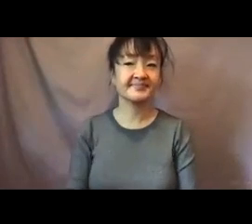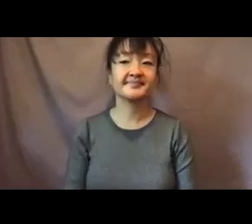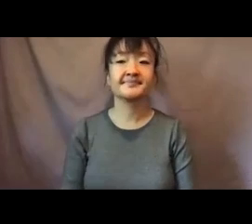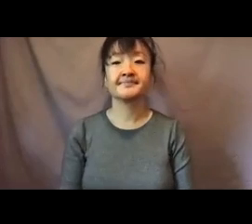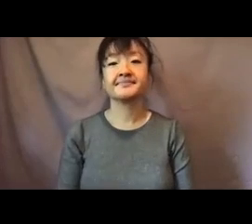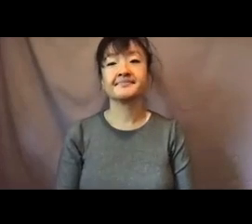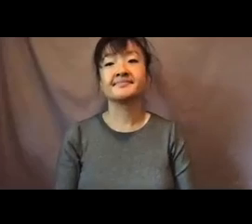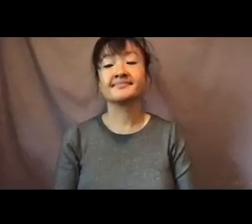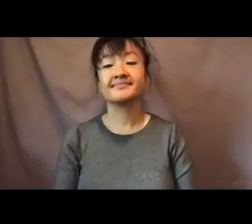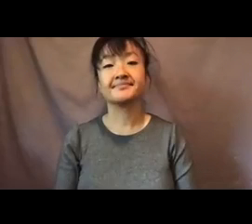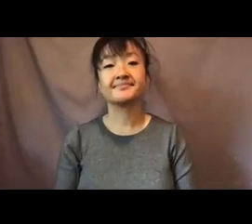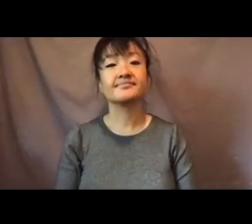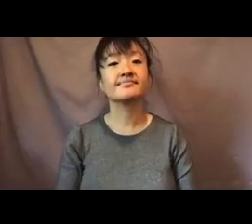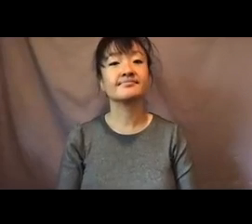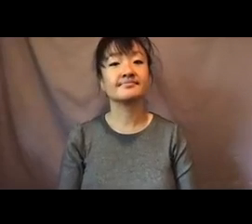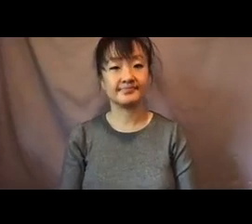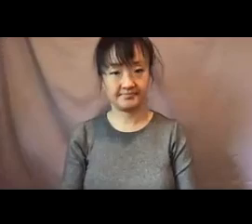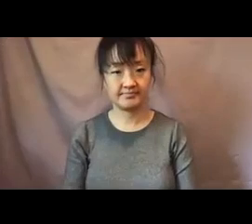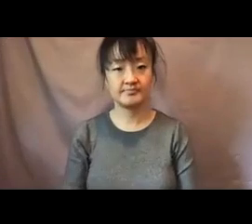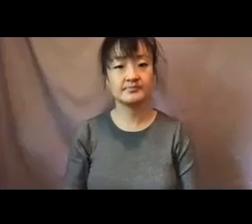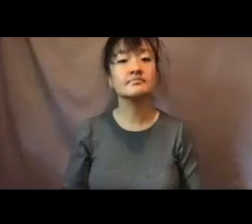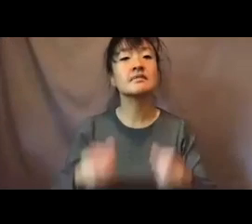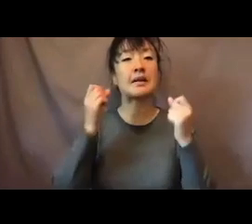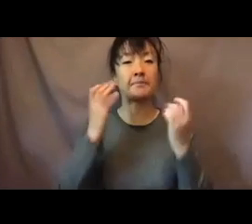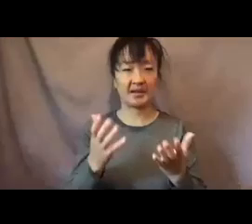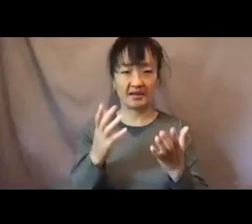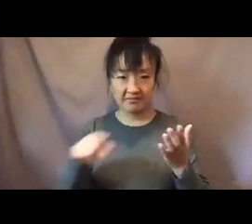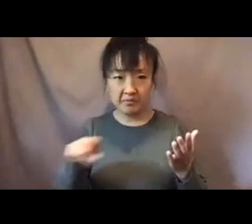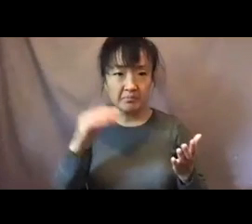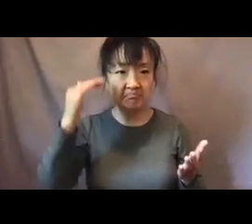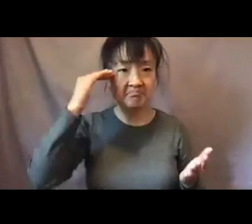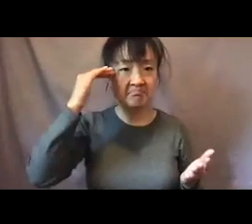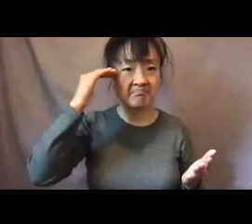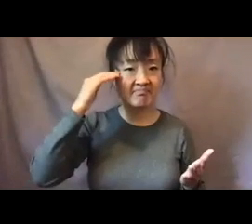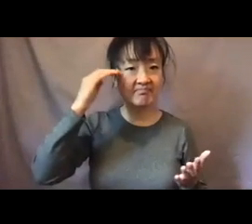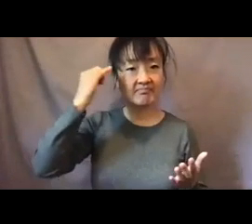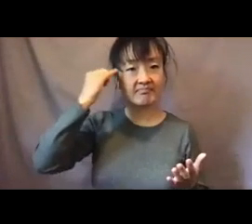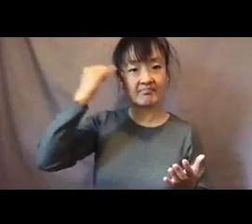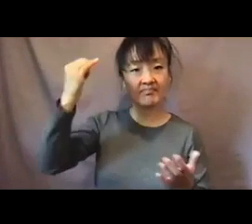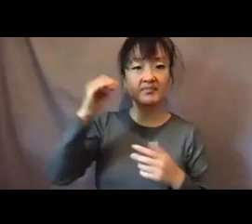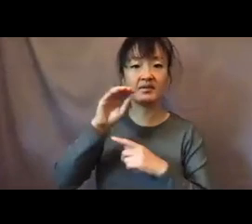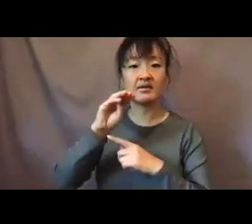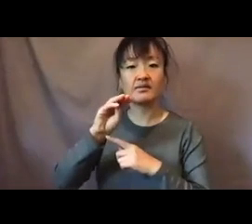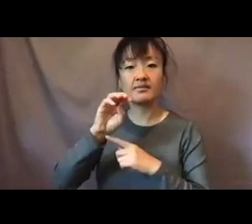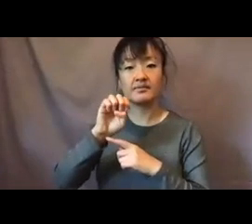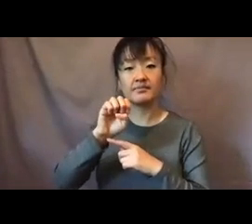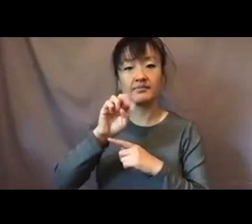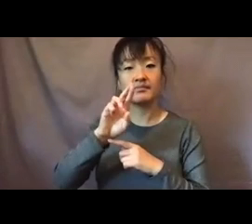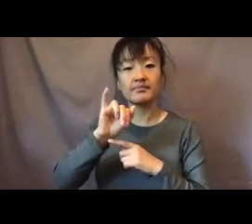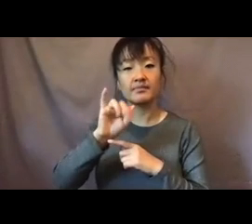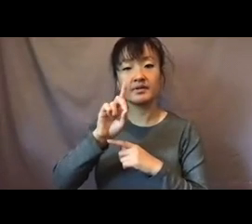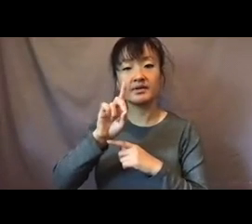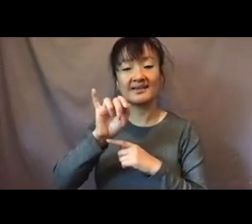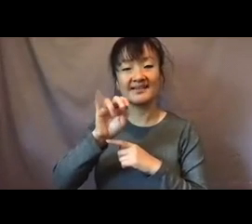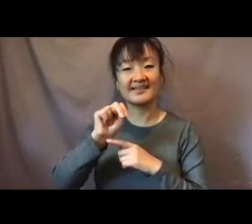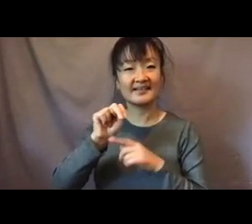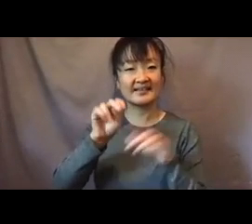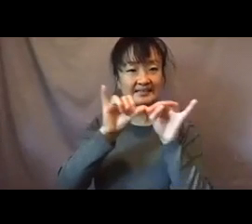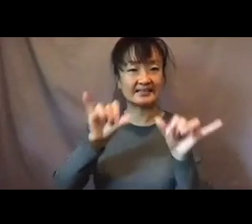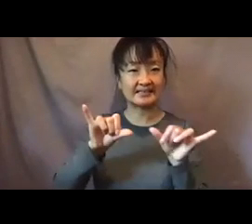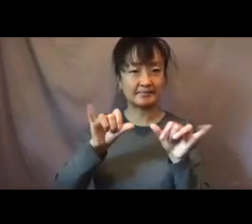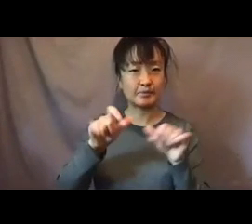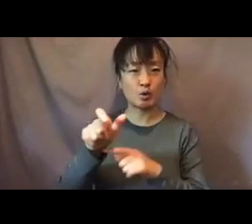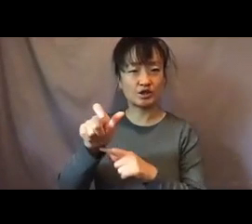So let's talk, many of you may be familiar or not familiar with the meridian or channel system. Interesting language piece, by the